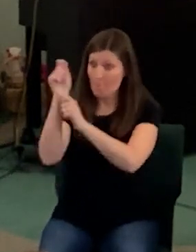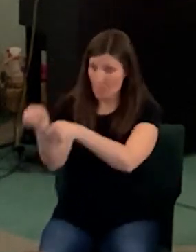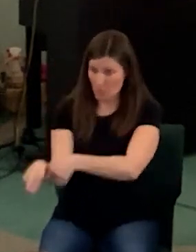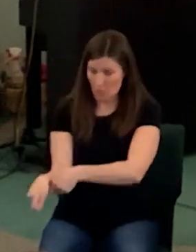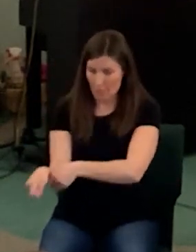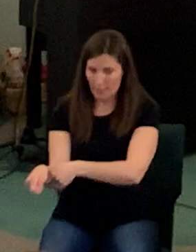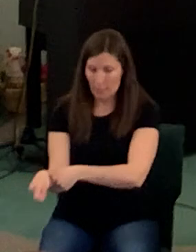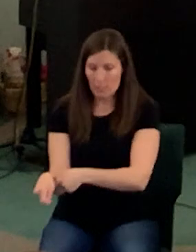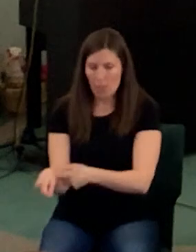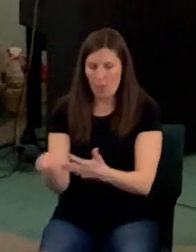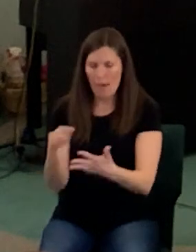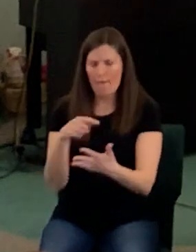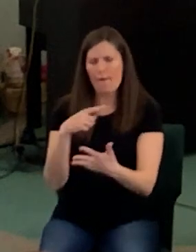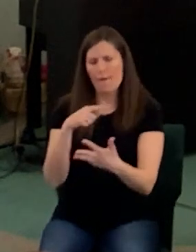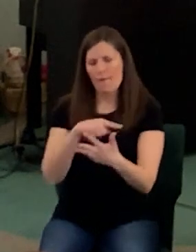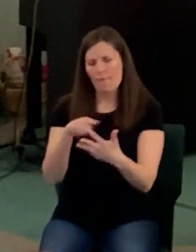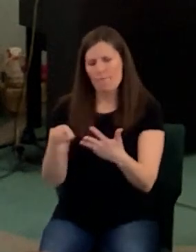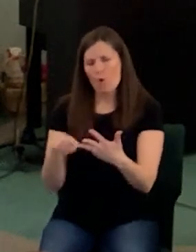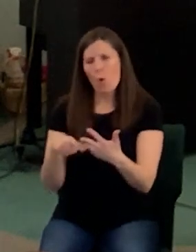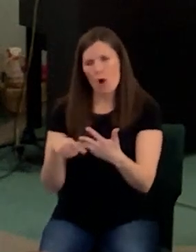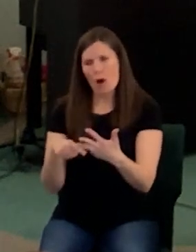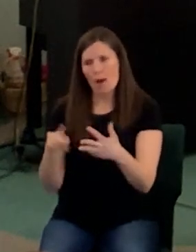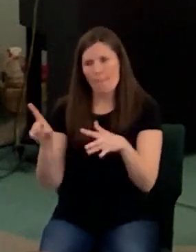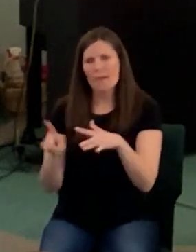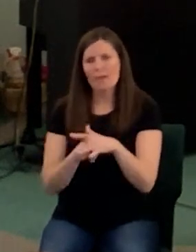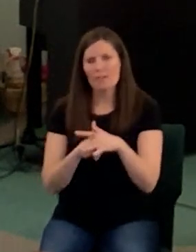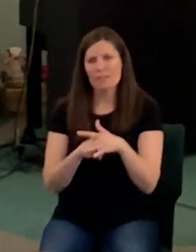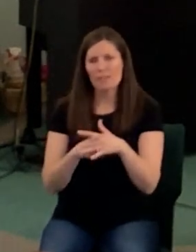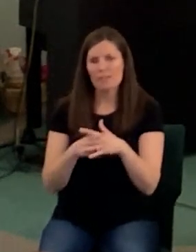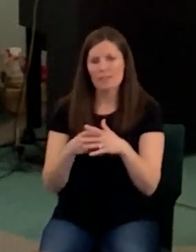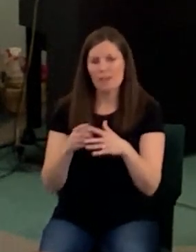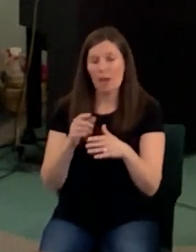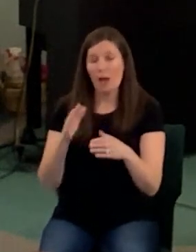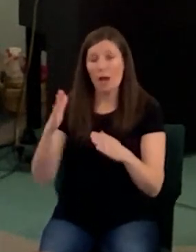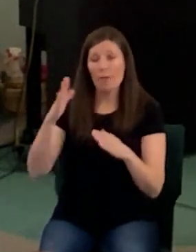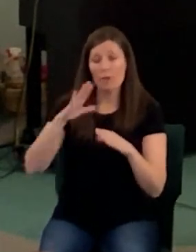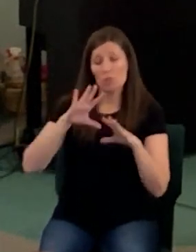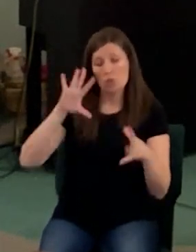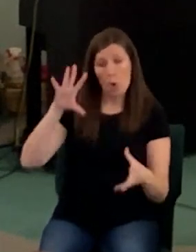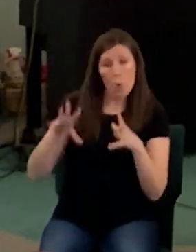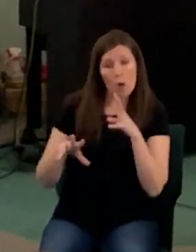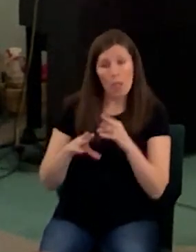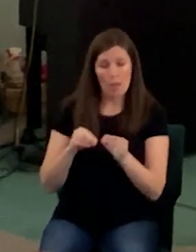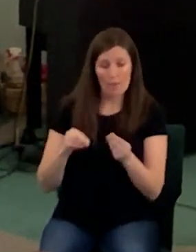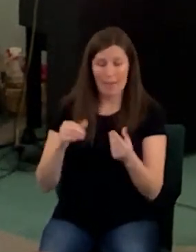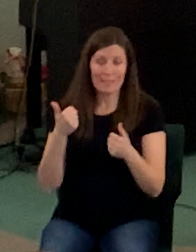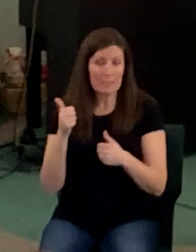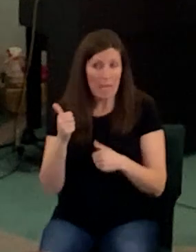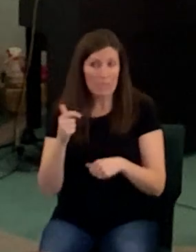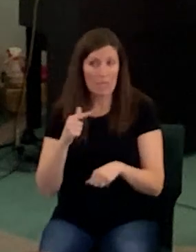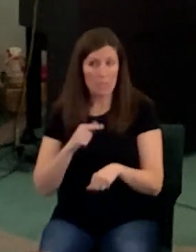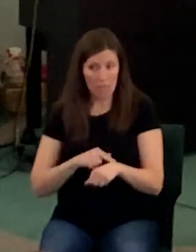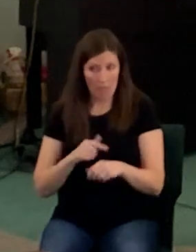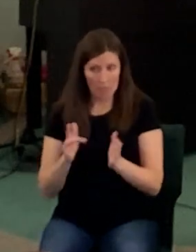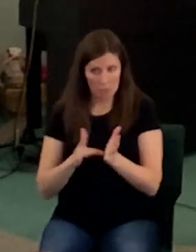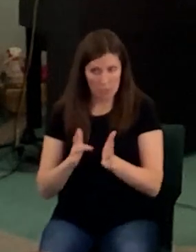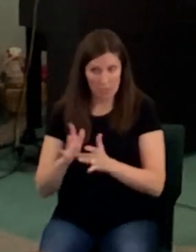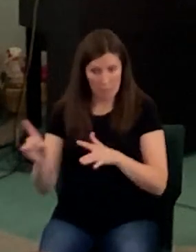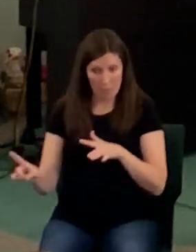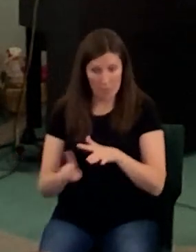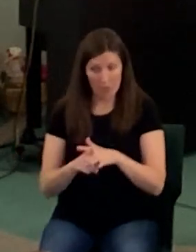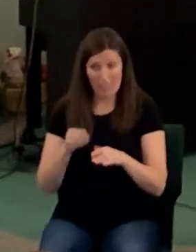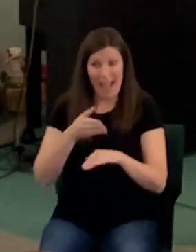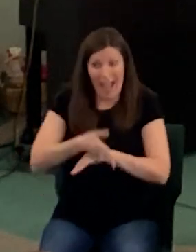about 10 total, if you read all of Scripture, Jesus appeared about 10 different times to different groups after he came back from the